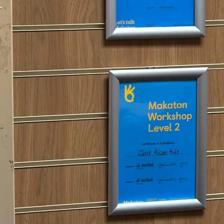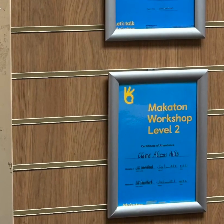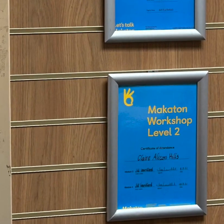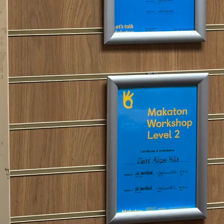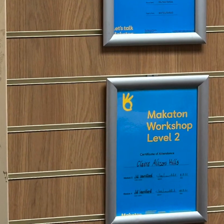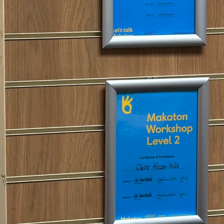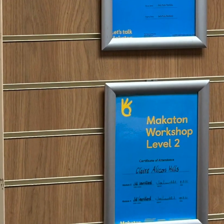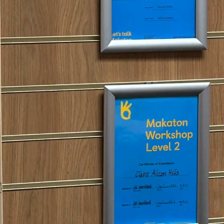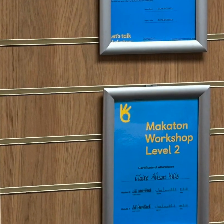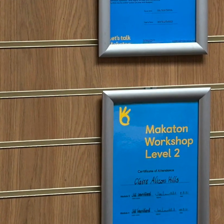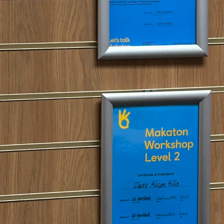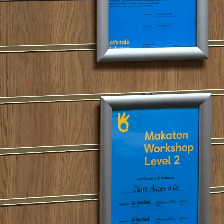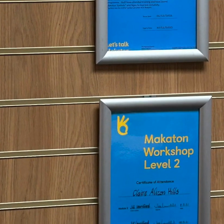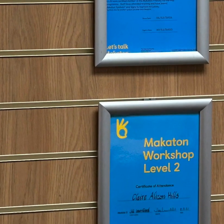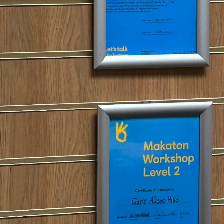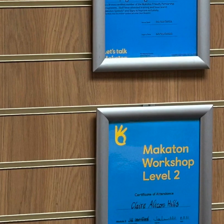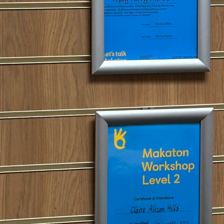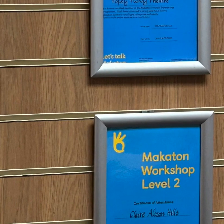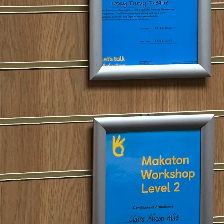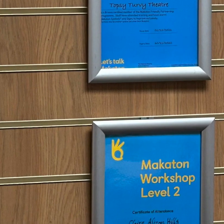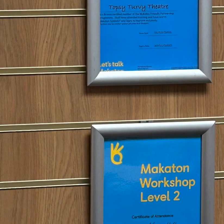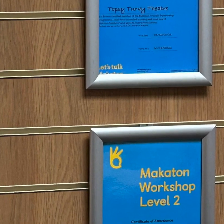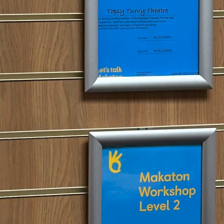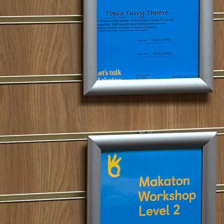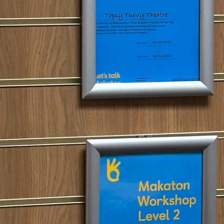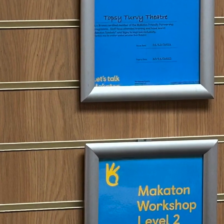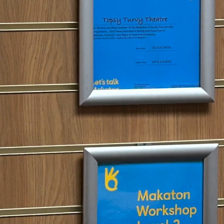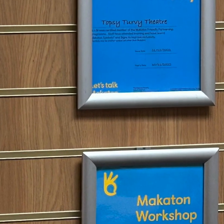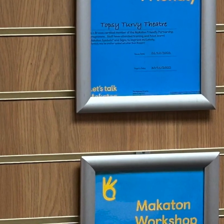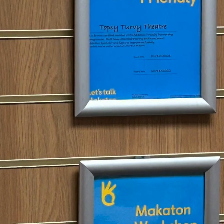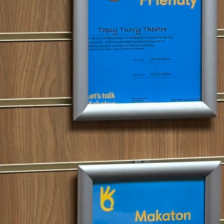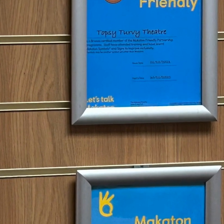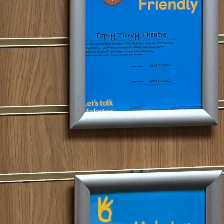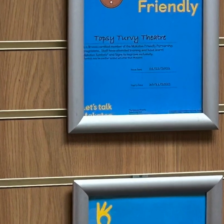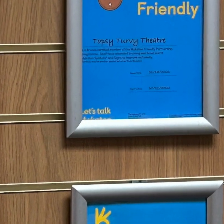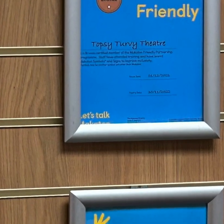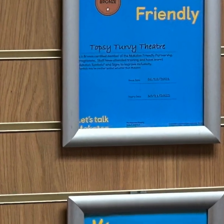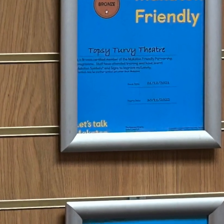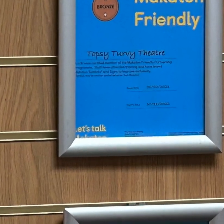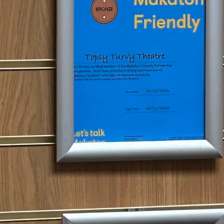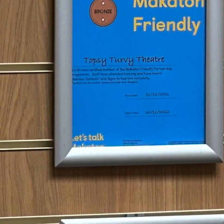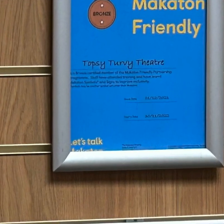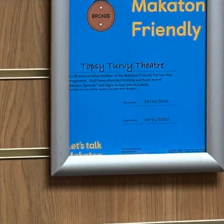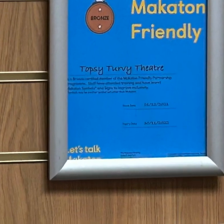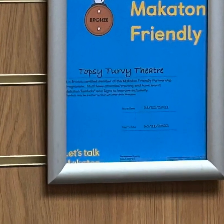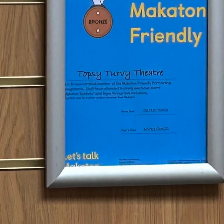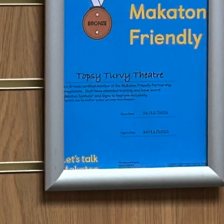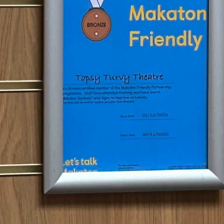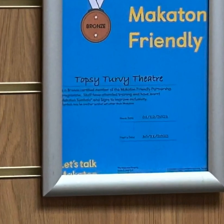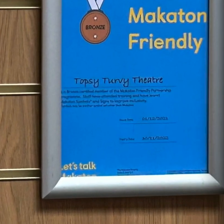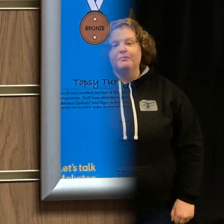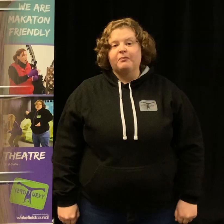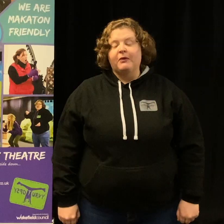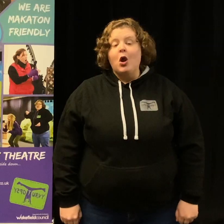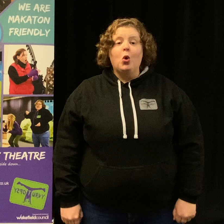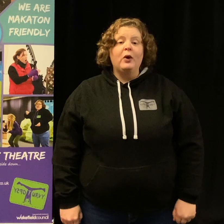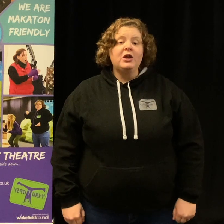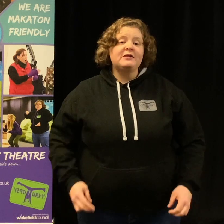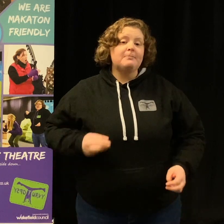Here at Topsy Turvy Theatre, we are a Makaton friendly organisation. We're using